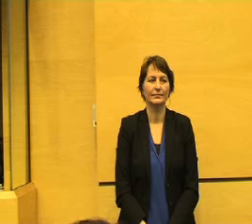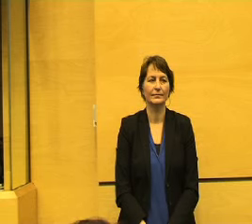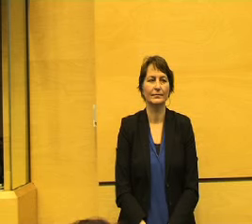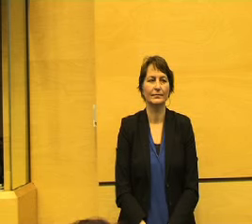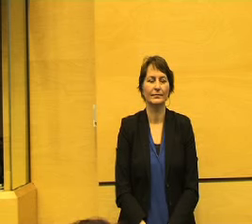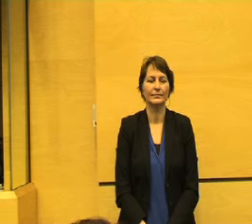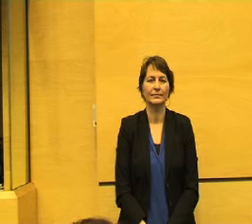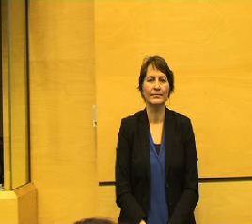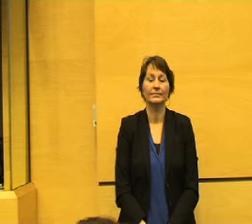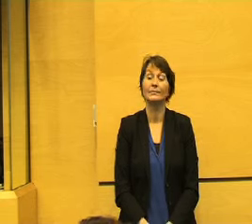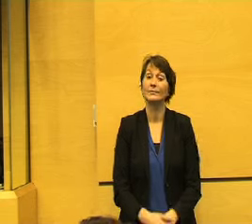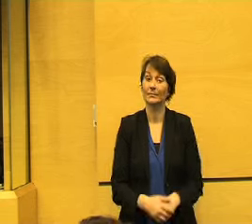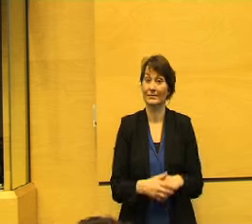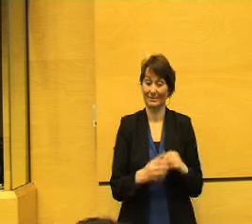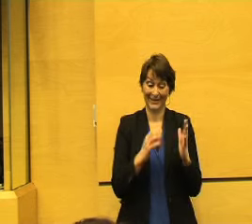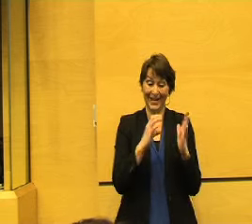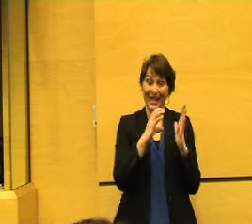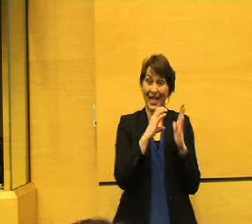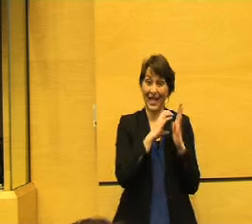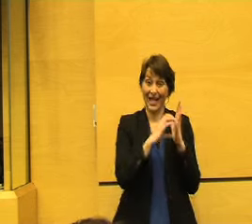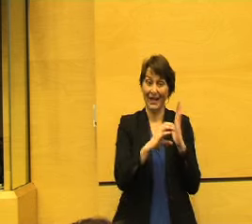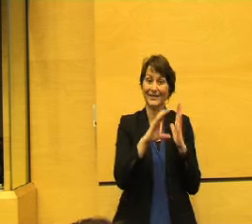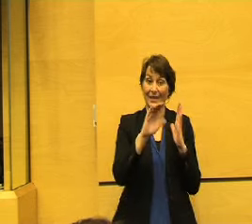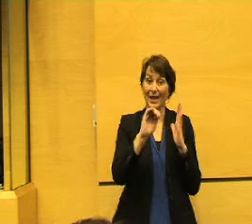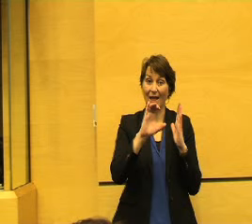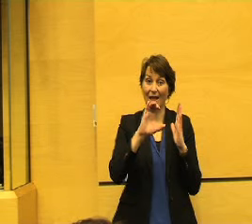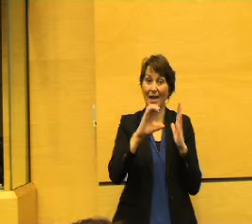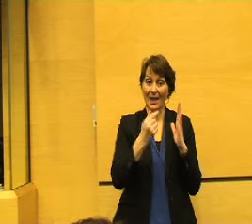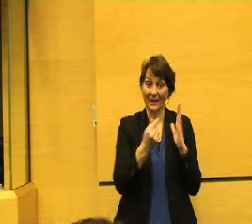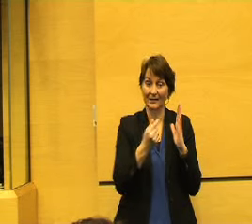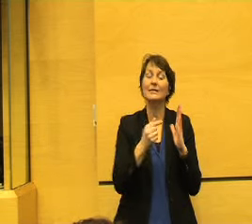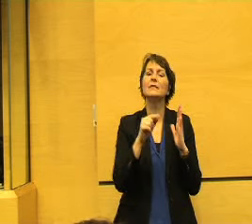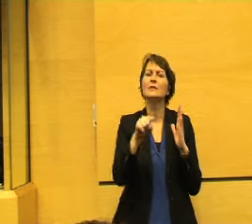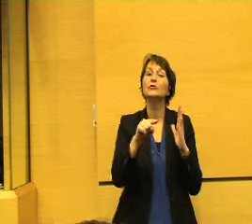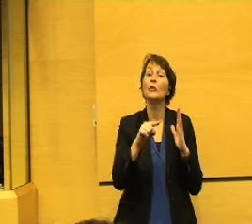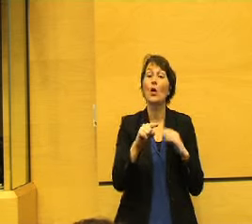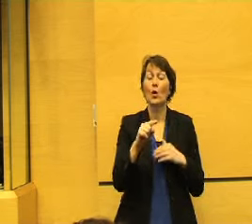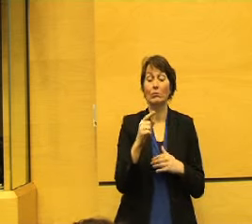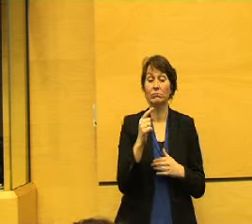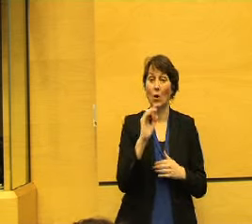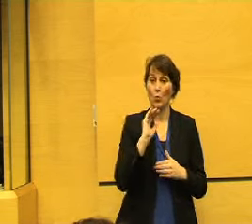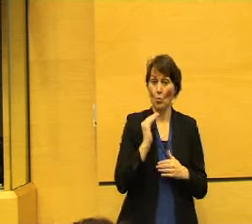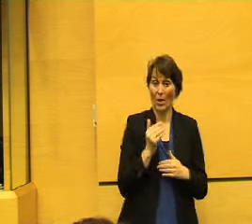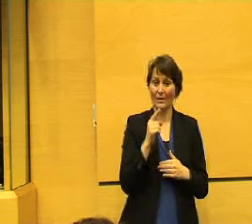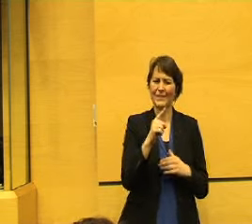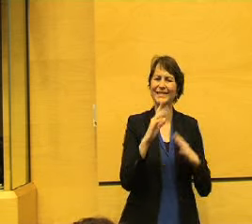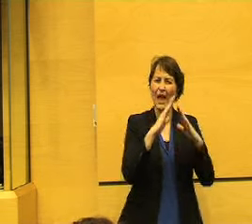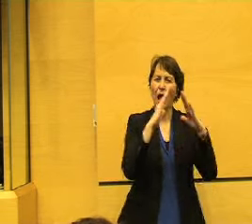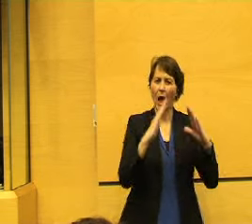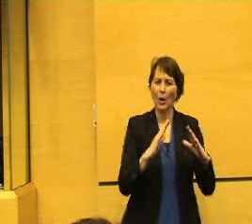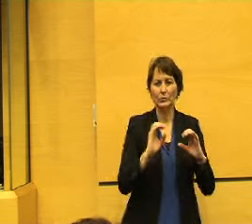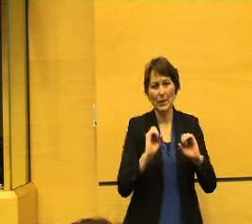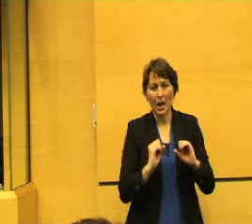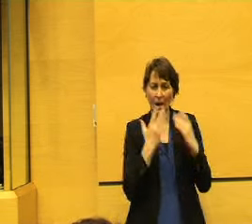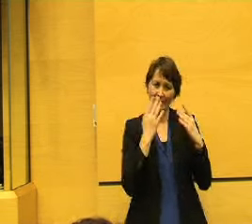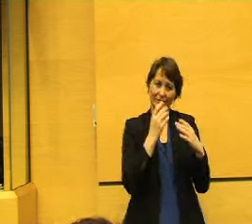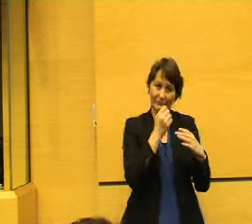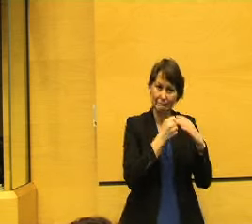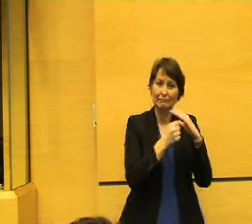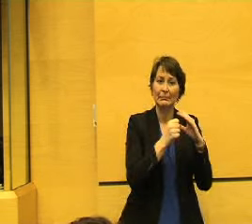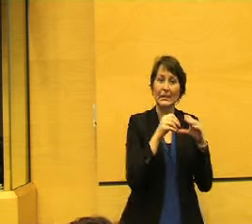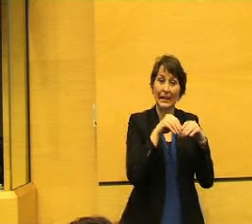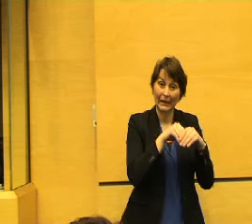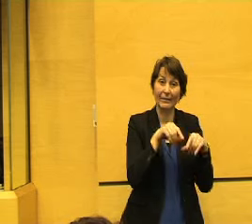So under this act, women with disabilities who live in the household, and including those who have